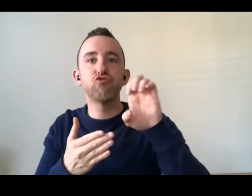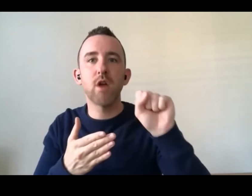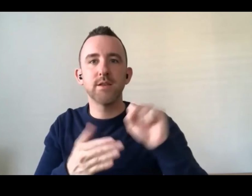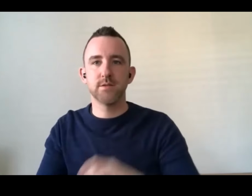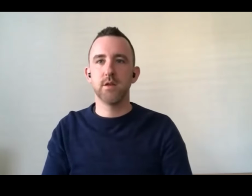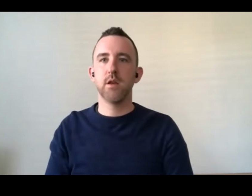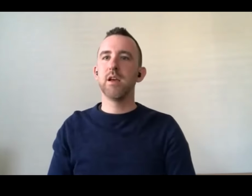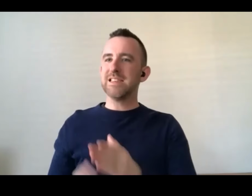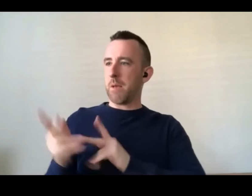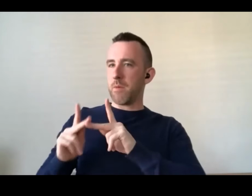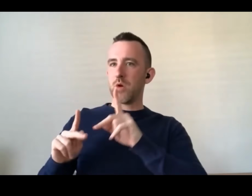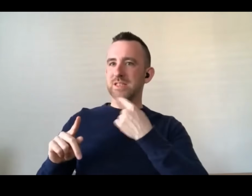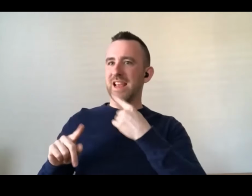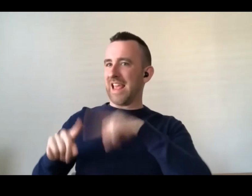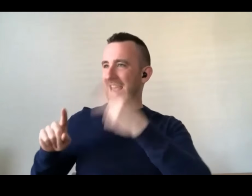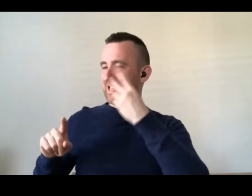People are saying they can't see me again.